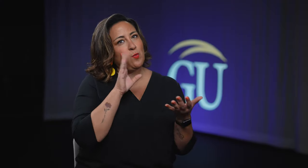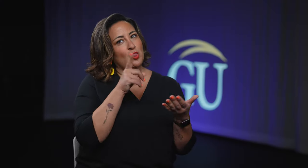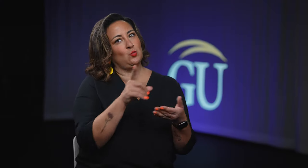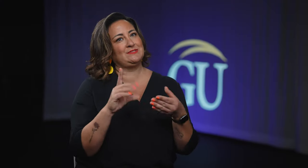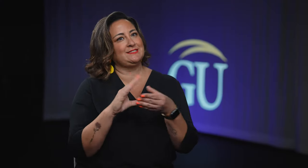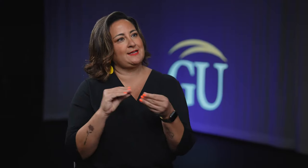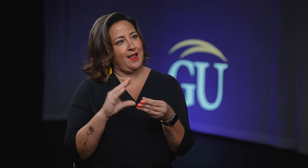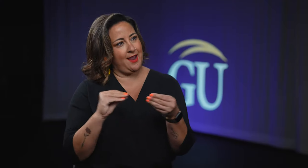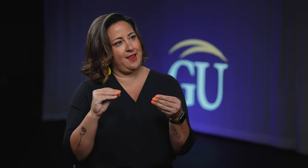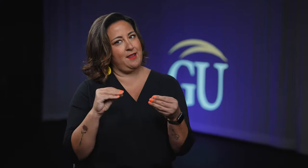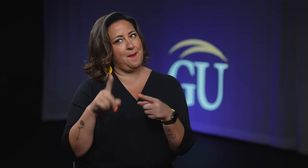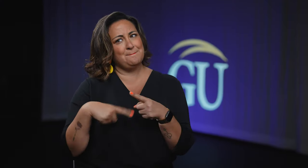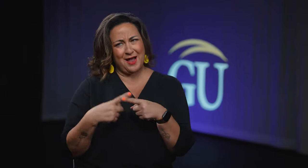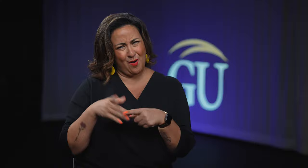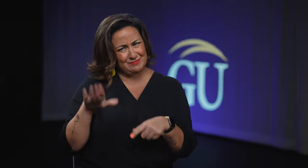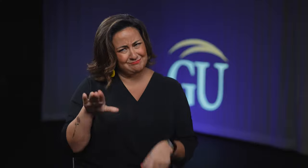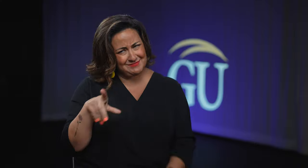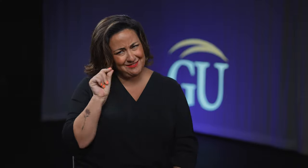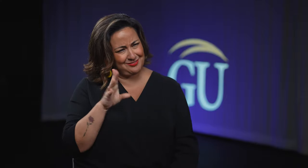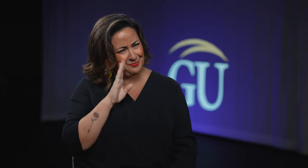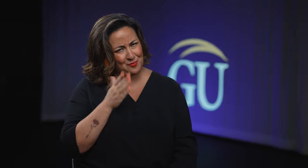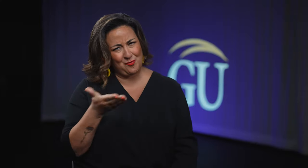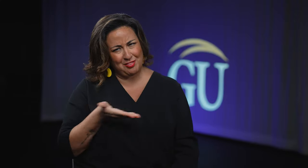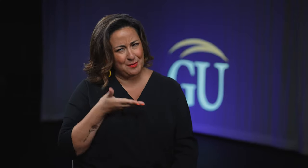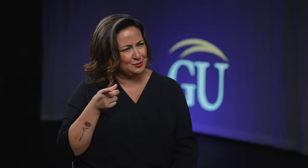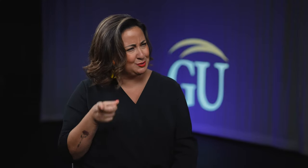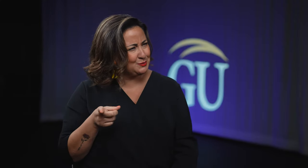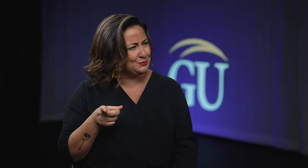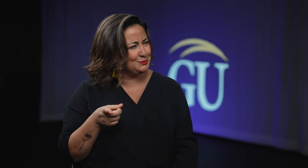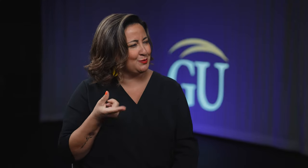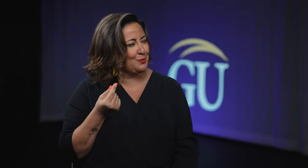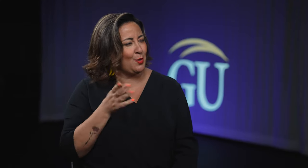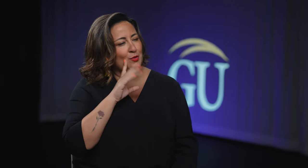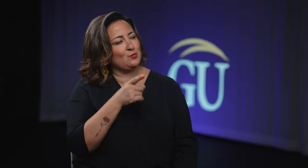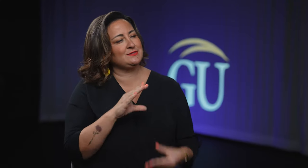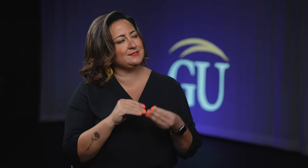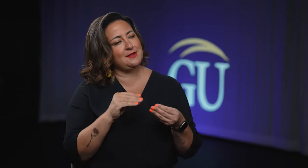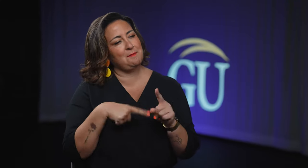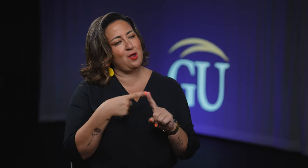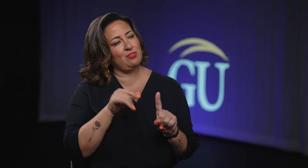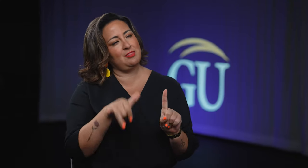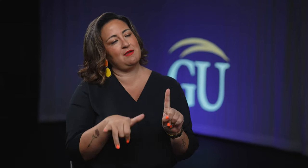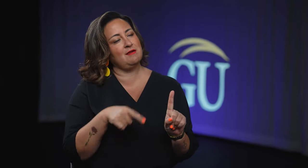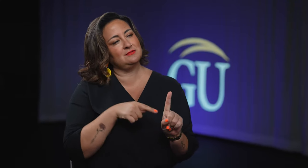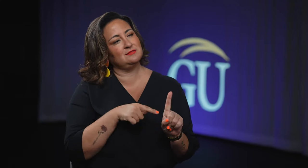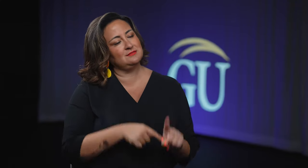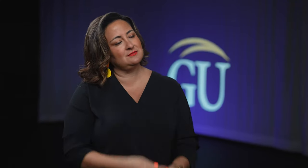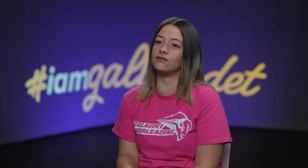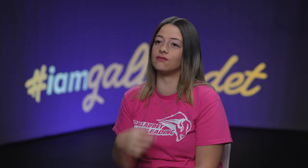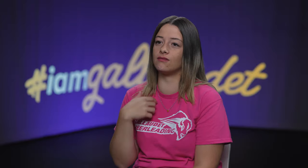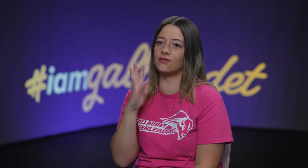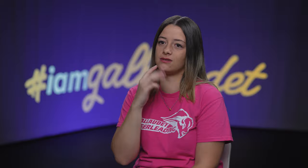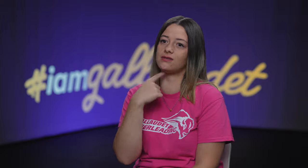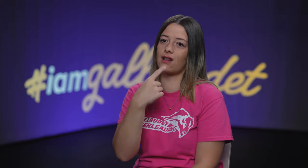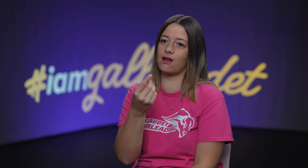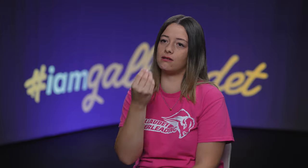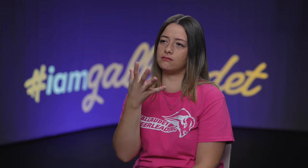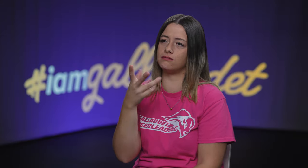would you say to those who are nervous about Gallaudet welcoming them? I would tell them that people here will